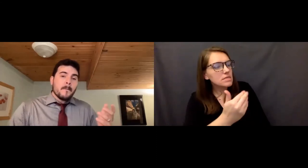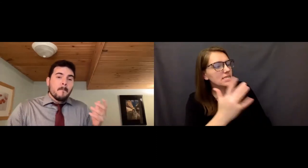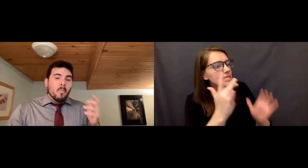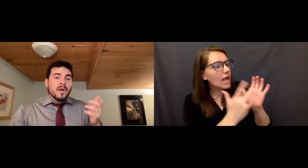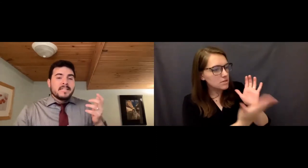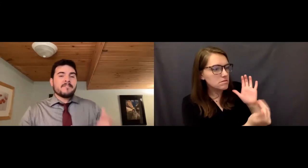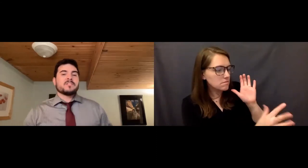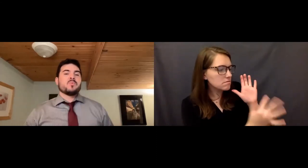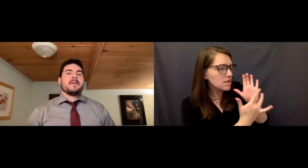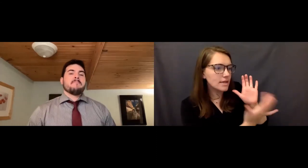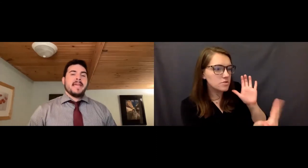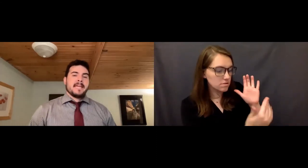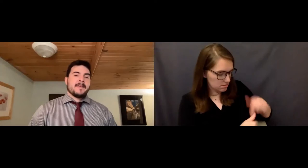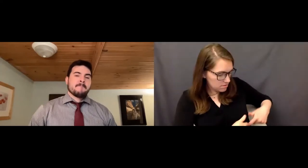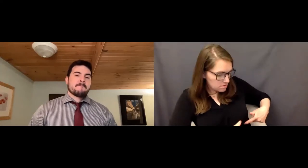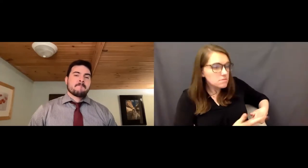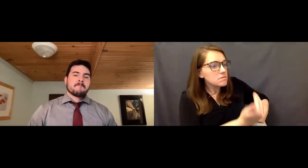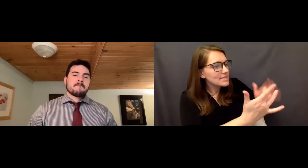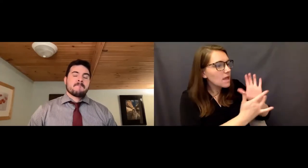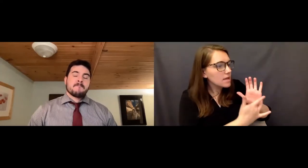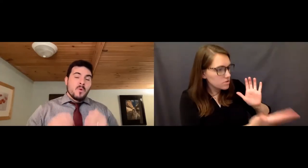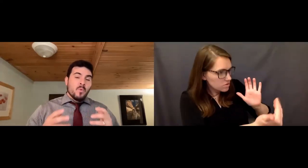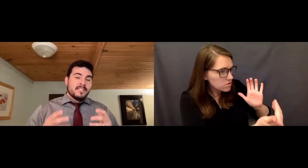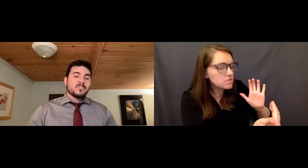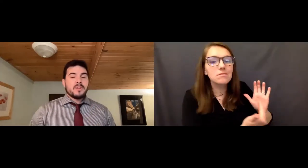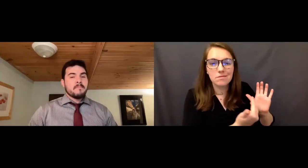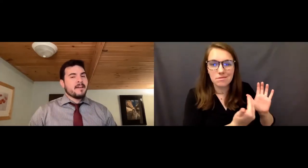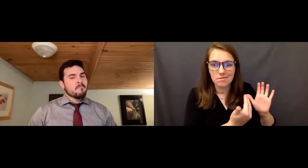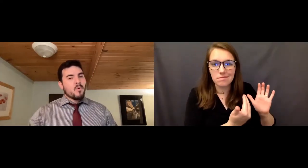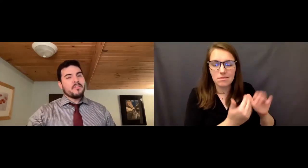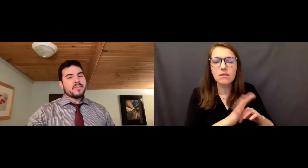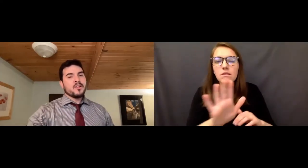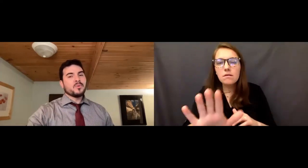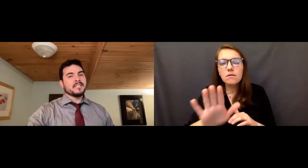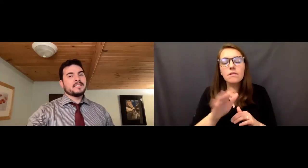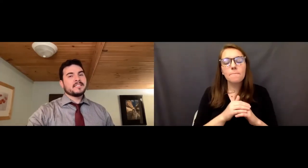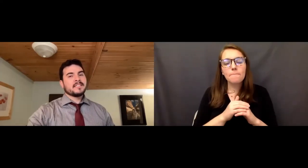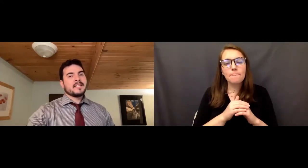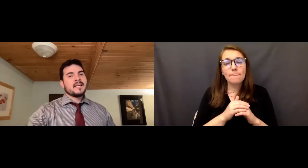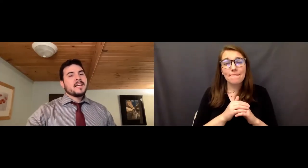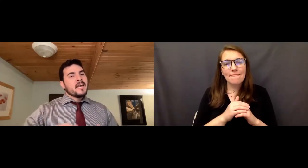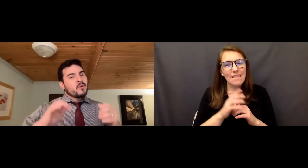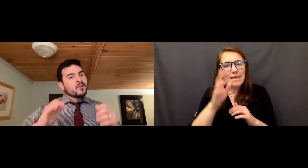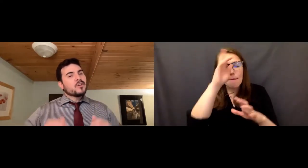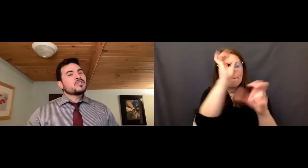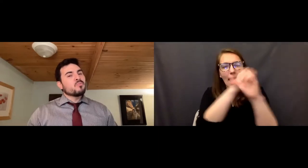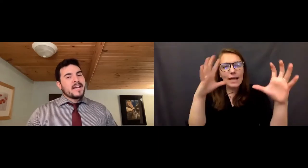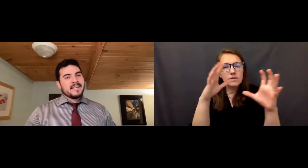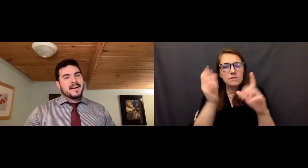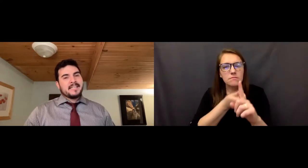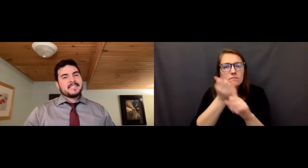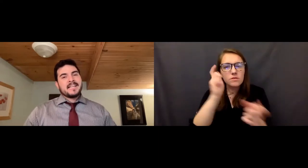Now, what difference would it make? What difference would it make if moral theologians, if we learn